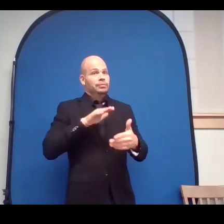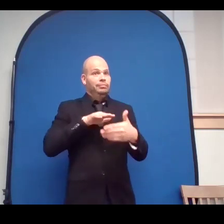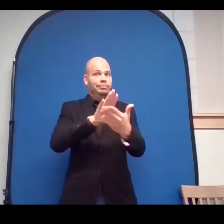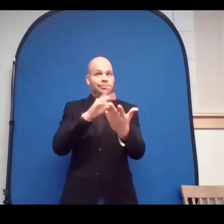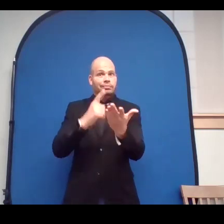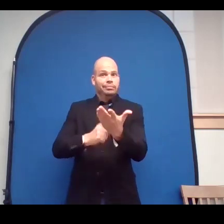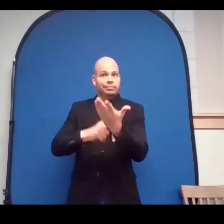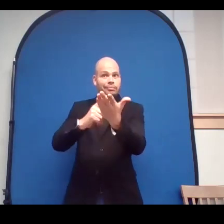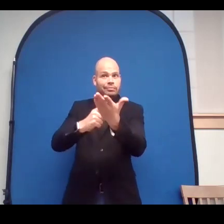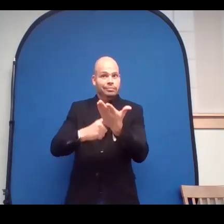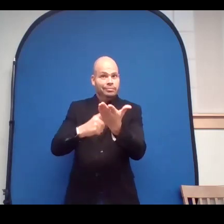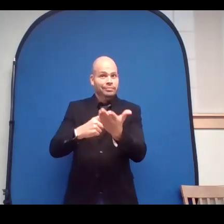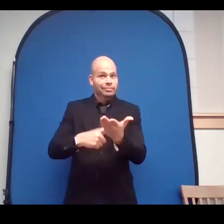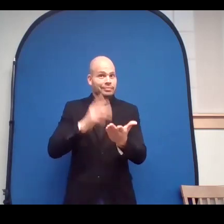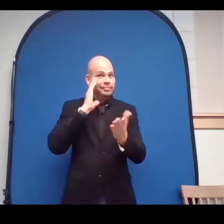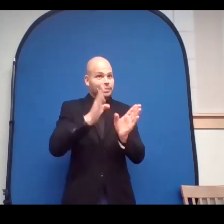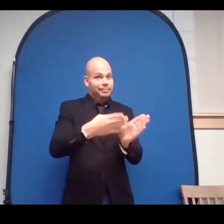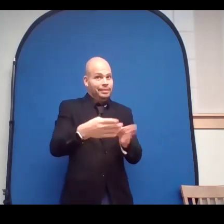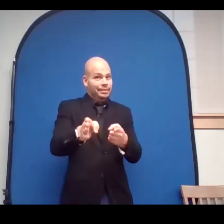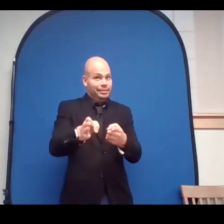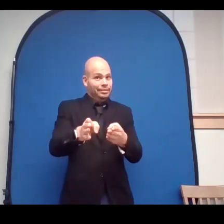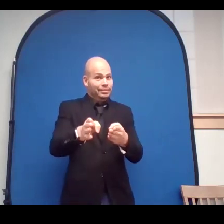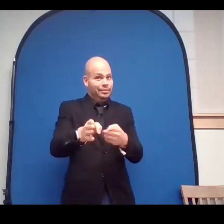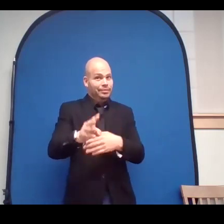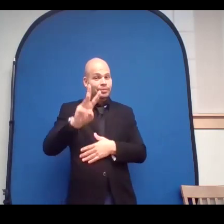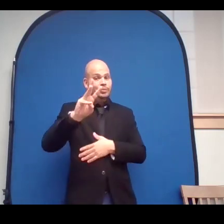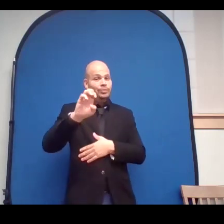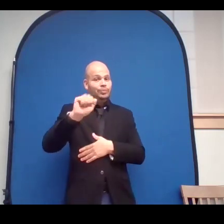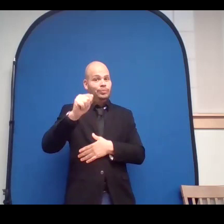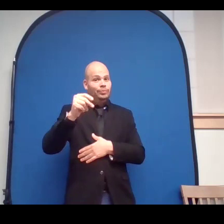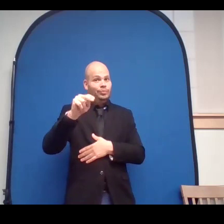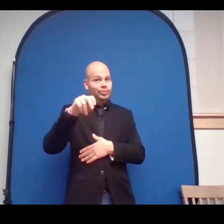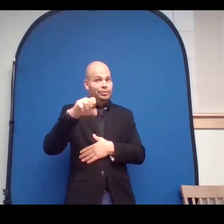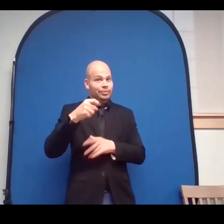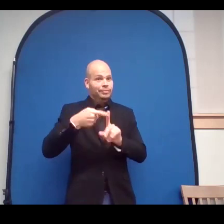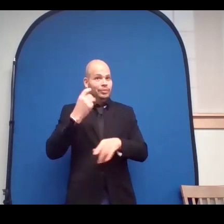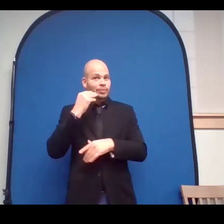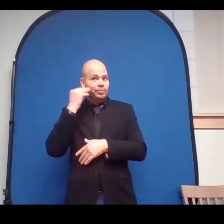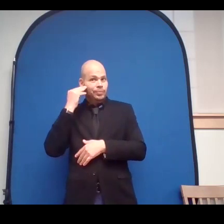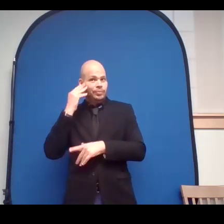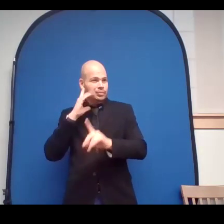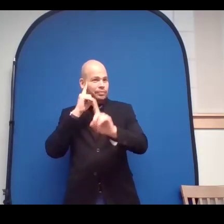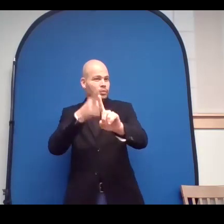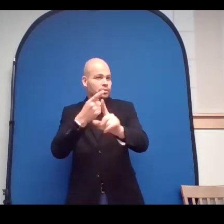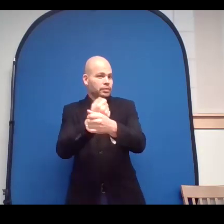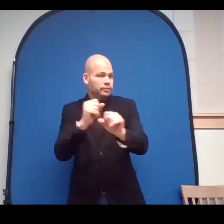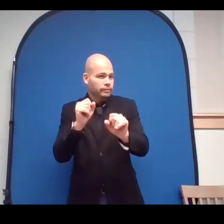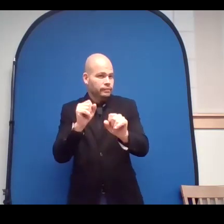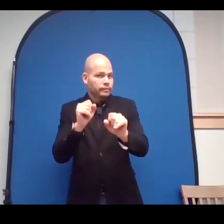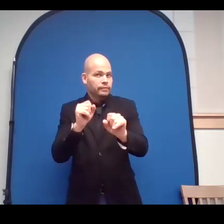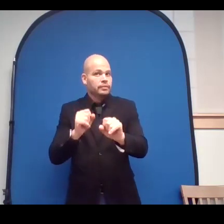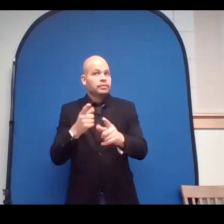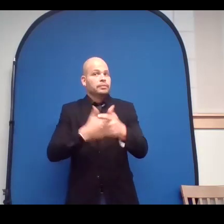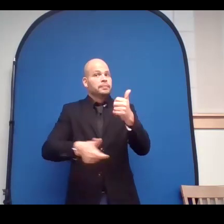remove weapons from service members' home to ensure safety. Commander did not have any questions or concerns about